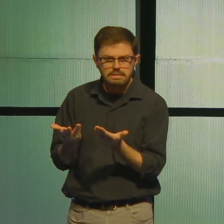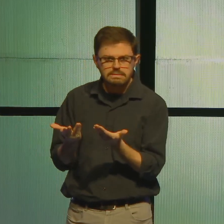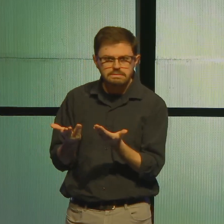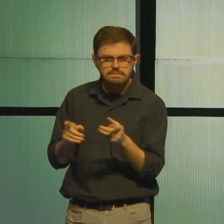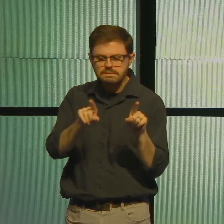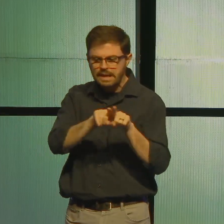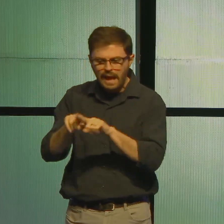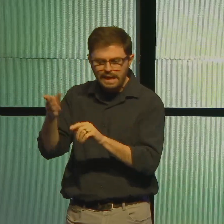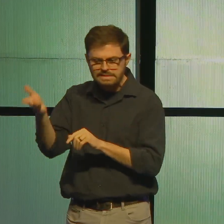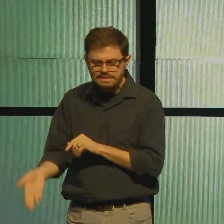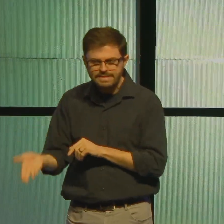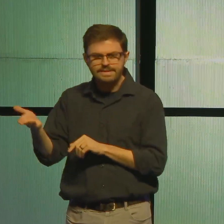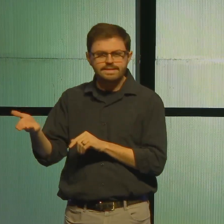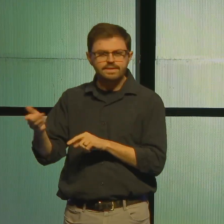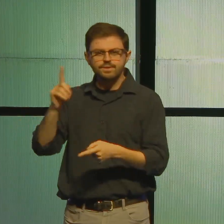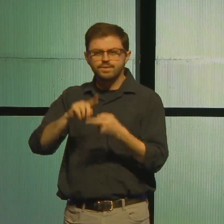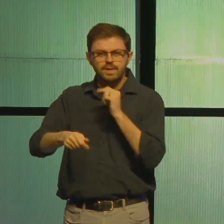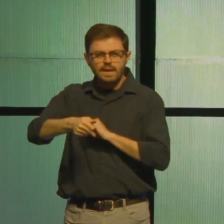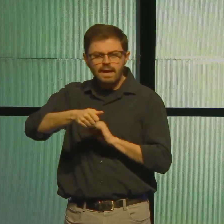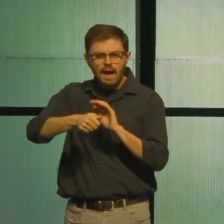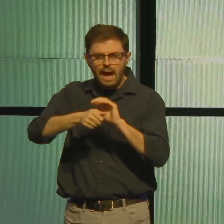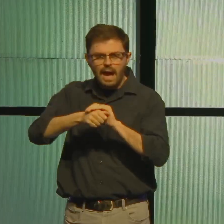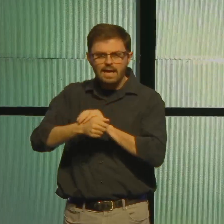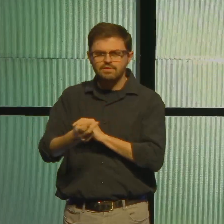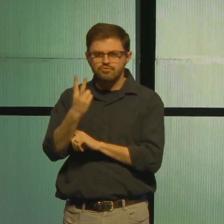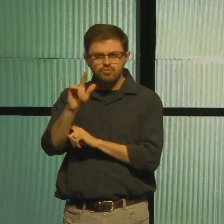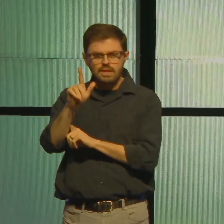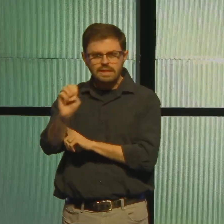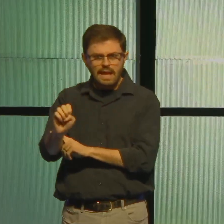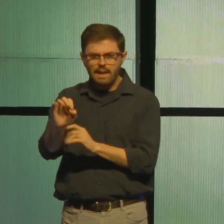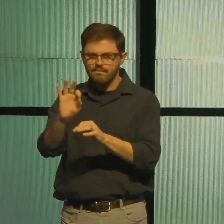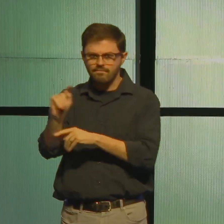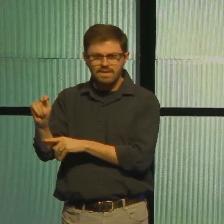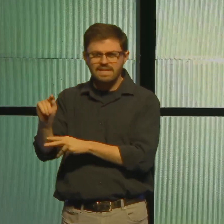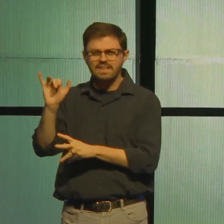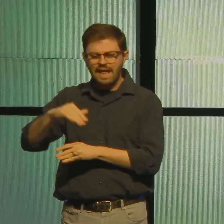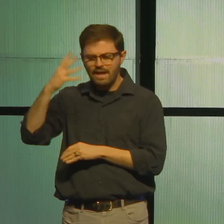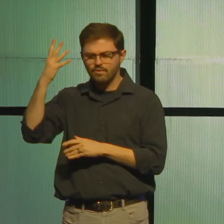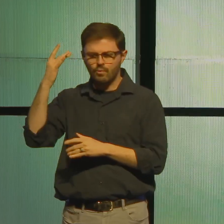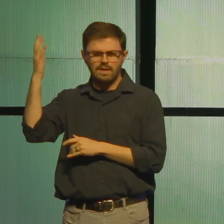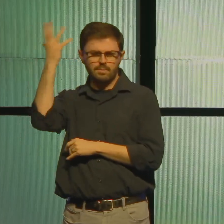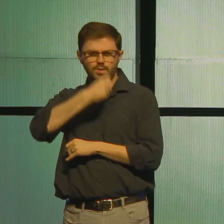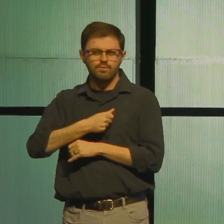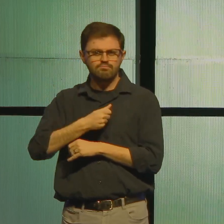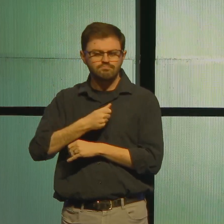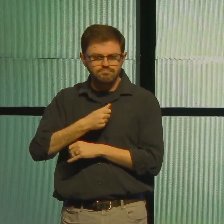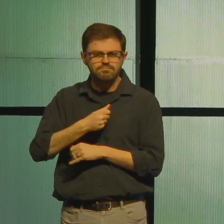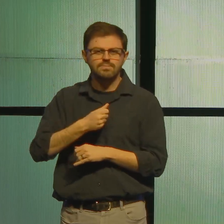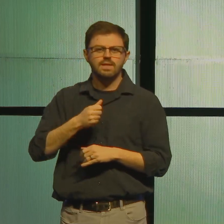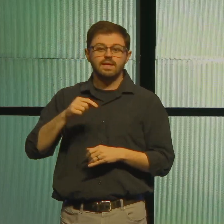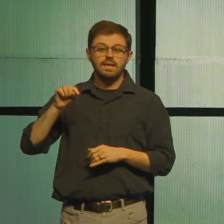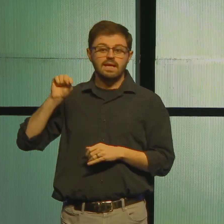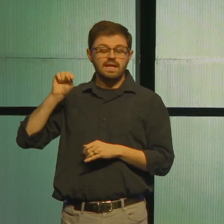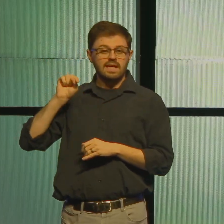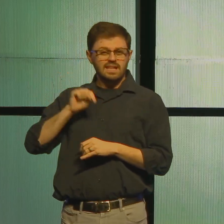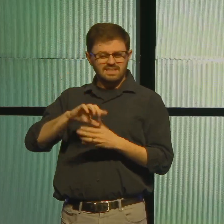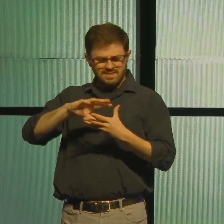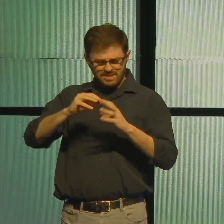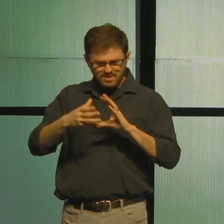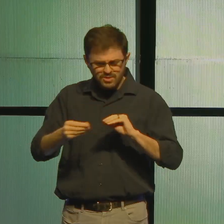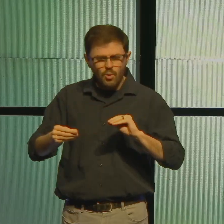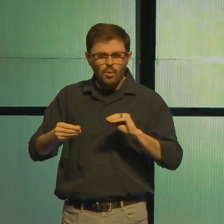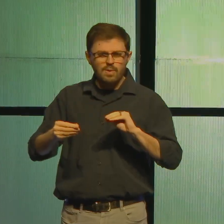Where there's no hiding the two lame feet. That's the beauty of it. This is a story where there